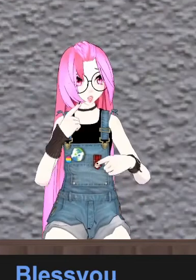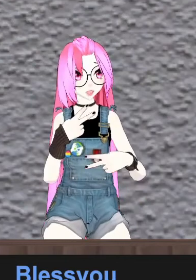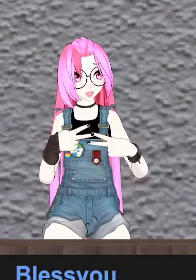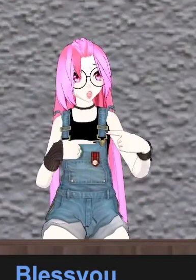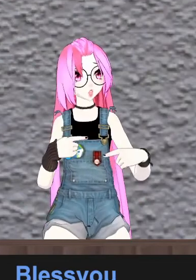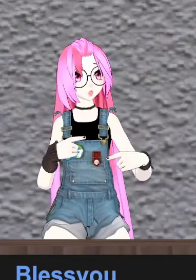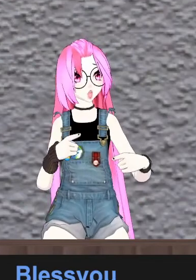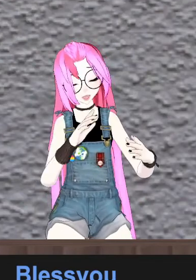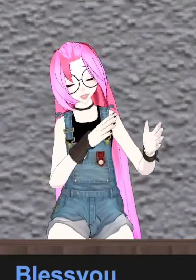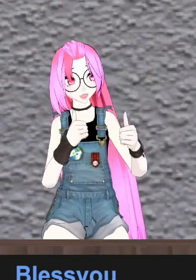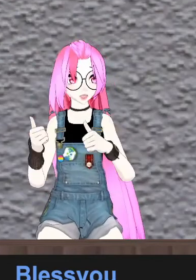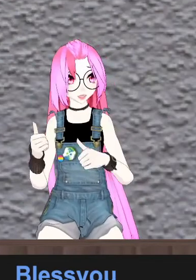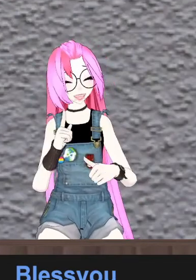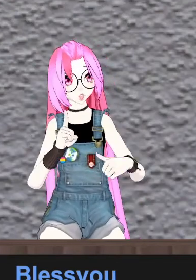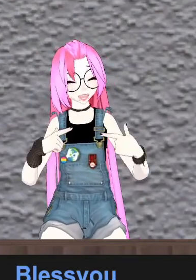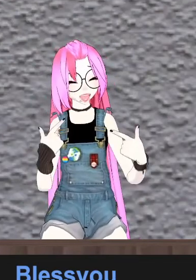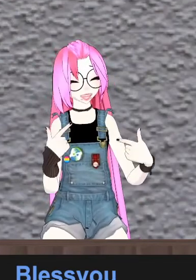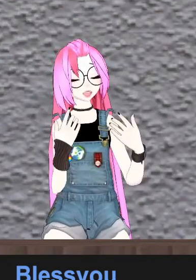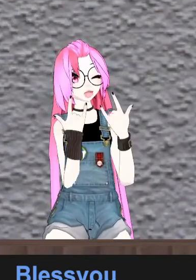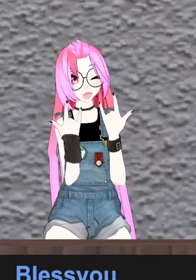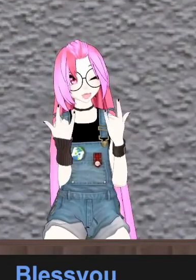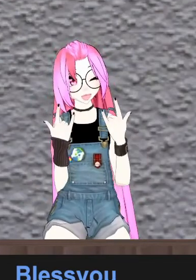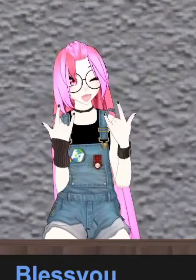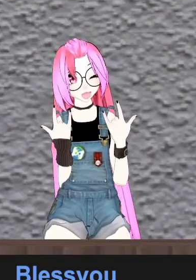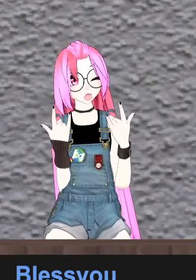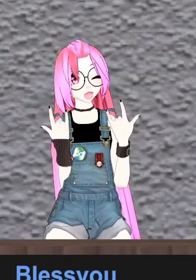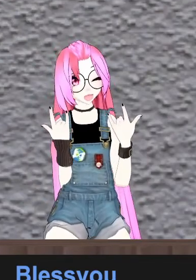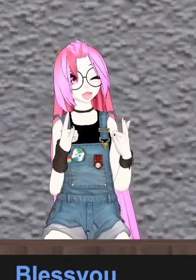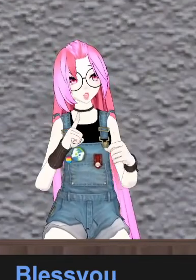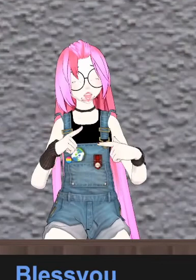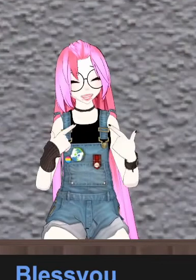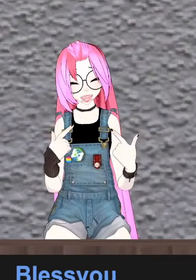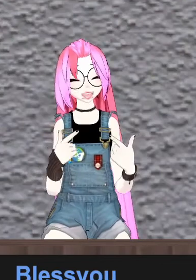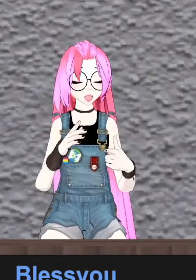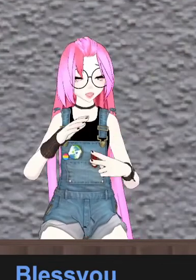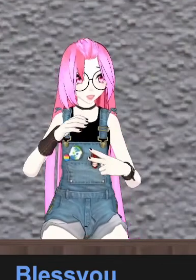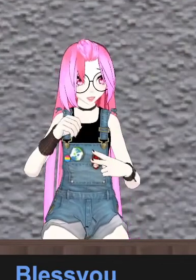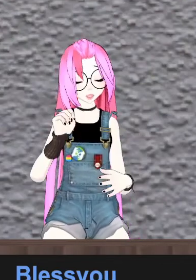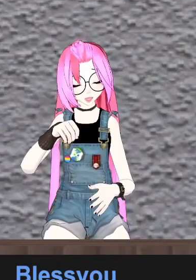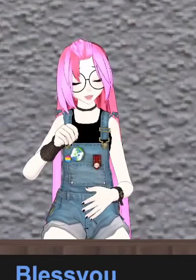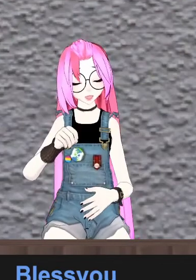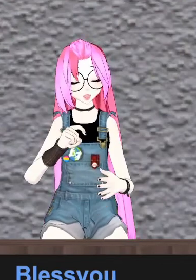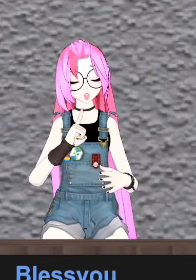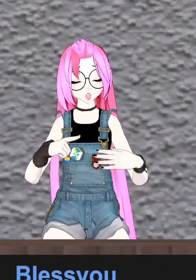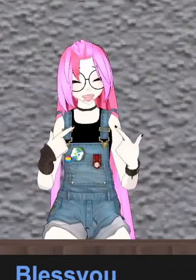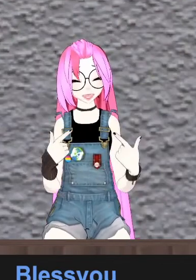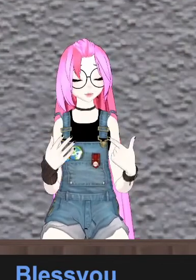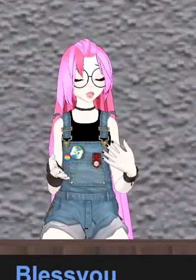person in VR, but it translates into real life. I could use laughing in real life as well. And I chose to say, yes, I'll use that in real life.